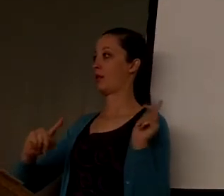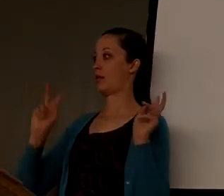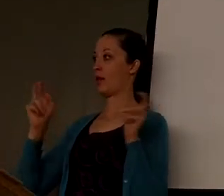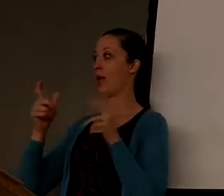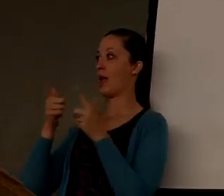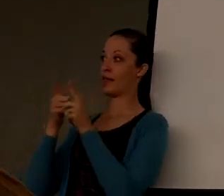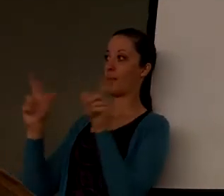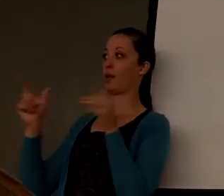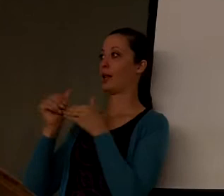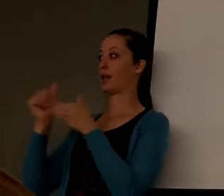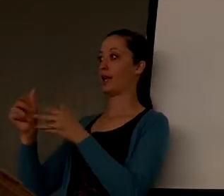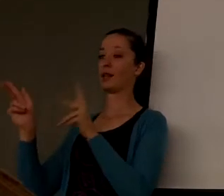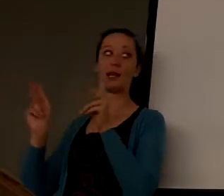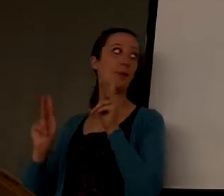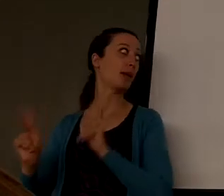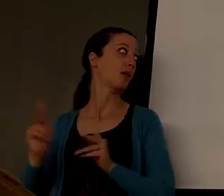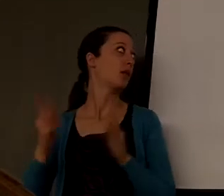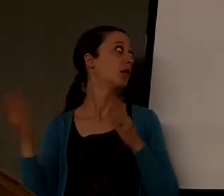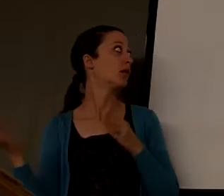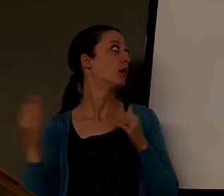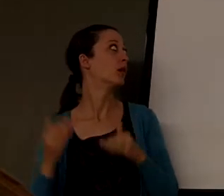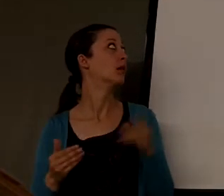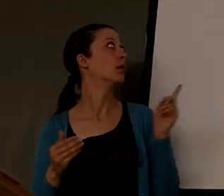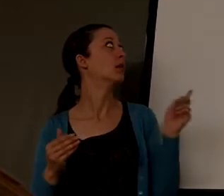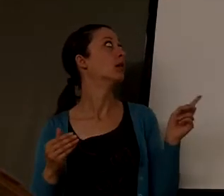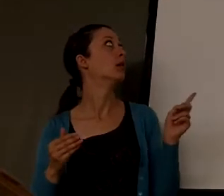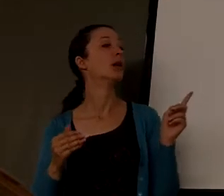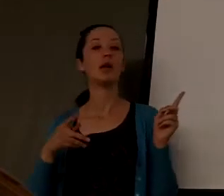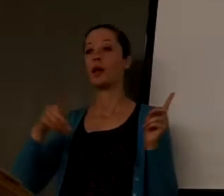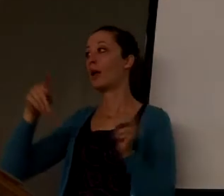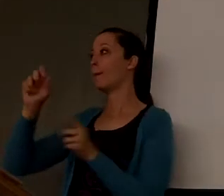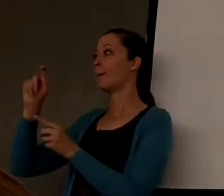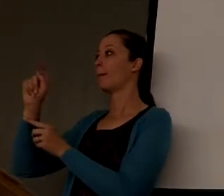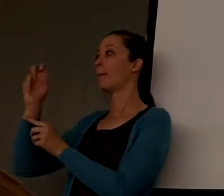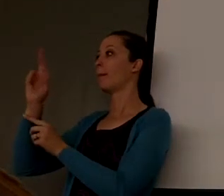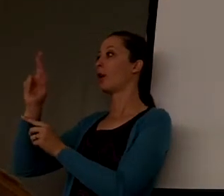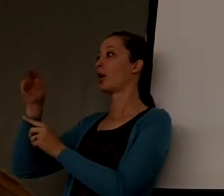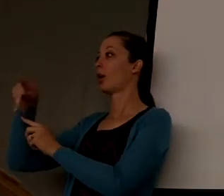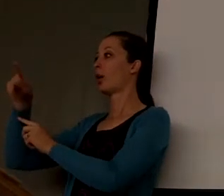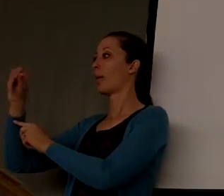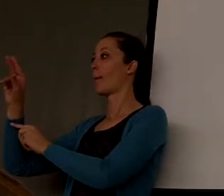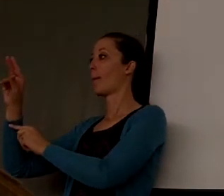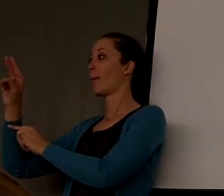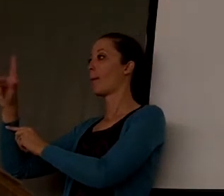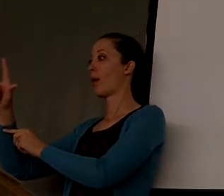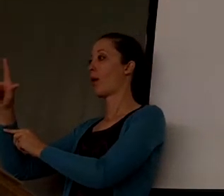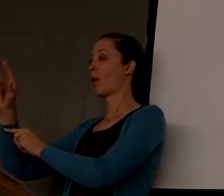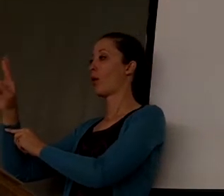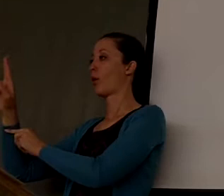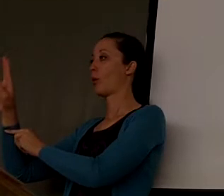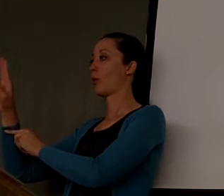this is Peter Paul Rubens, one of the great painters of the Baroque period. And this